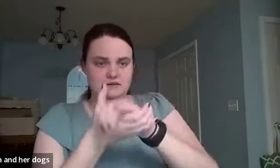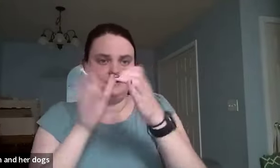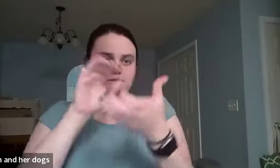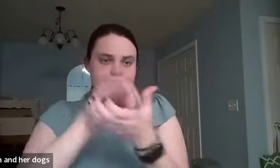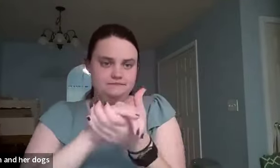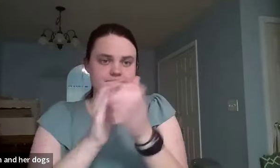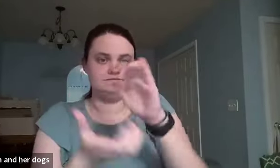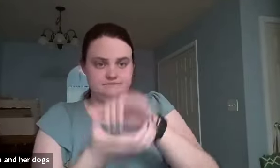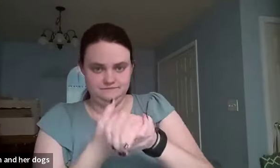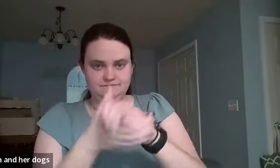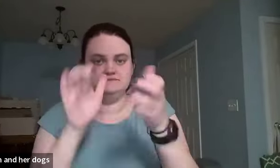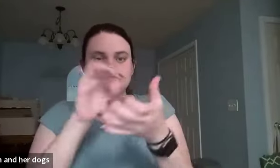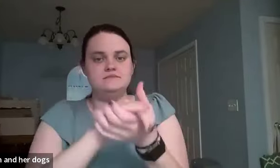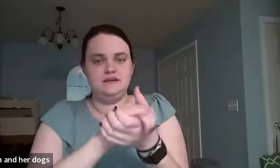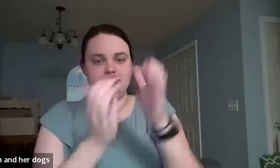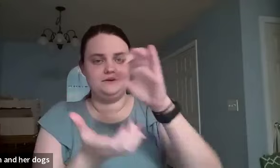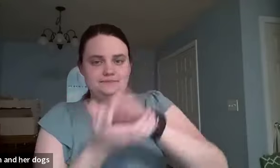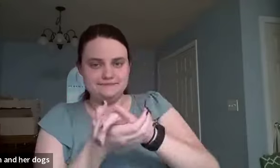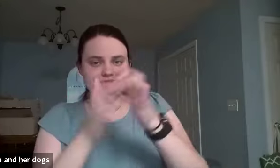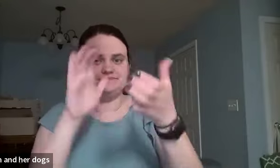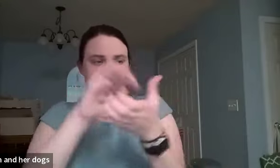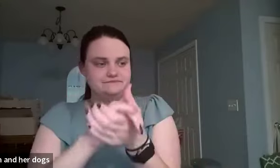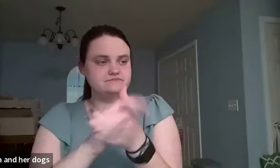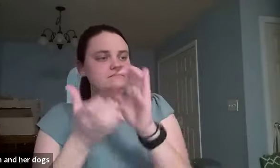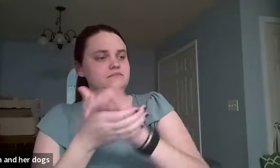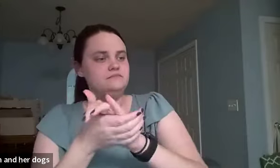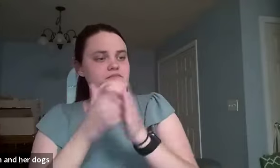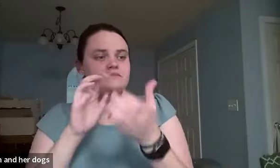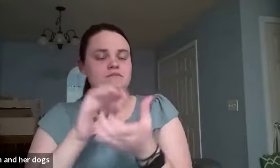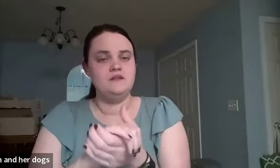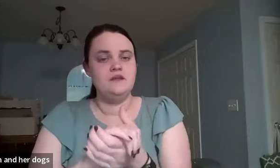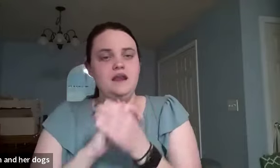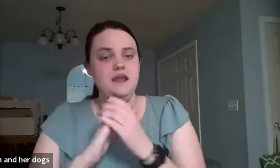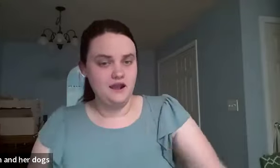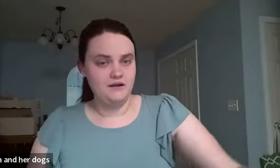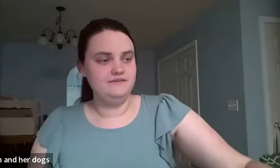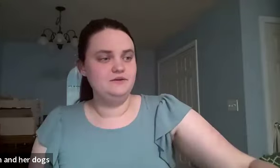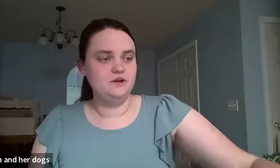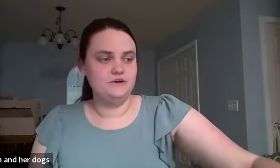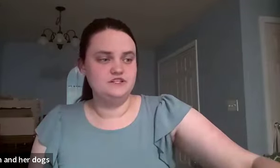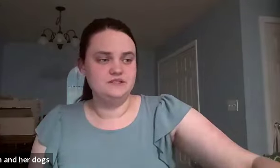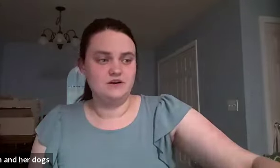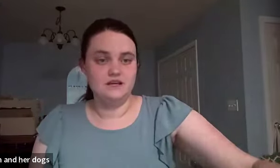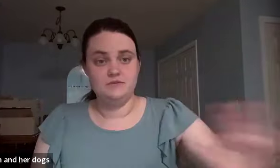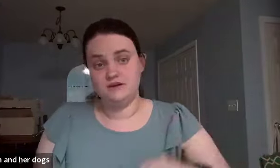Hamburger. Hamburger. Now, if you were going to be talking about